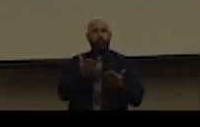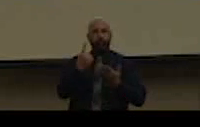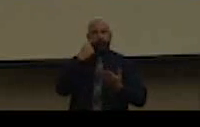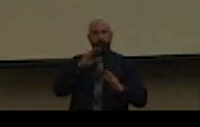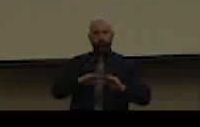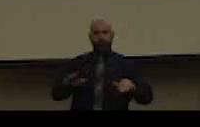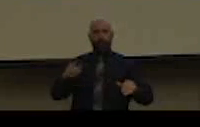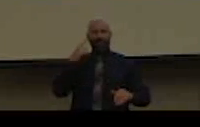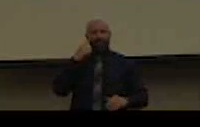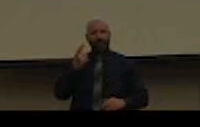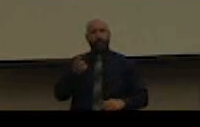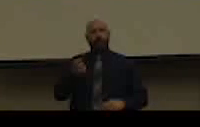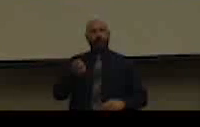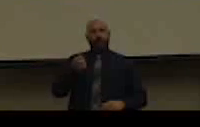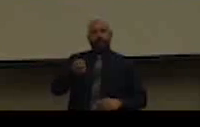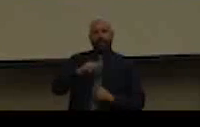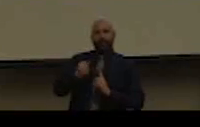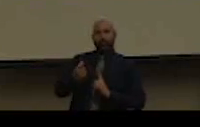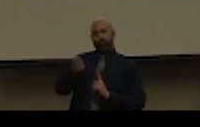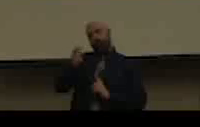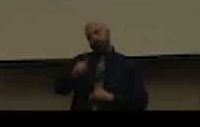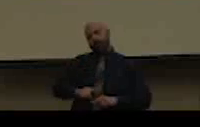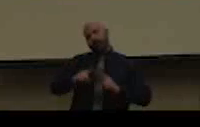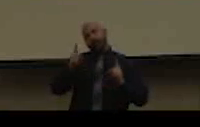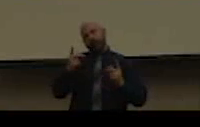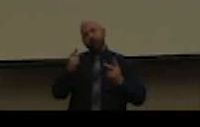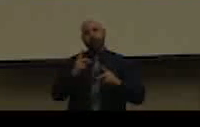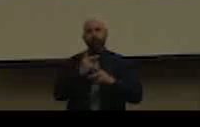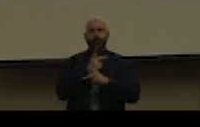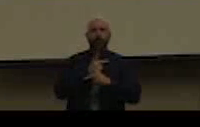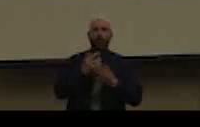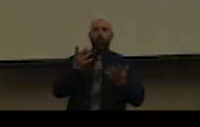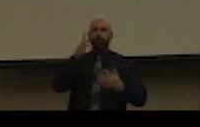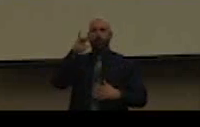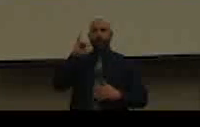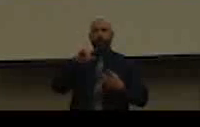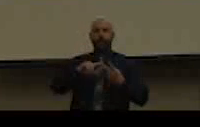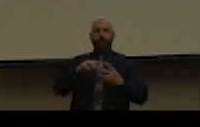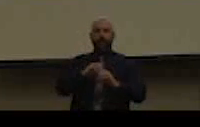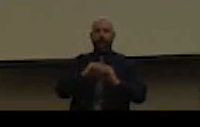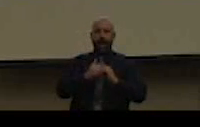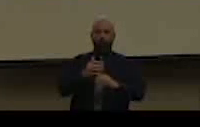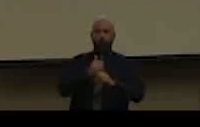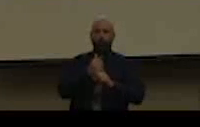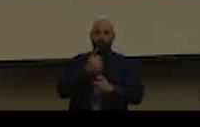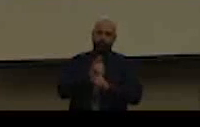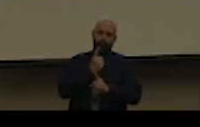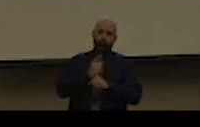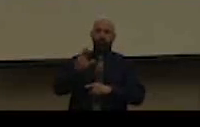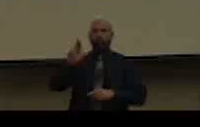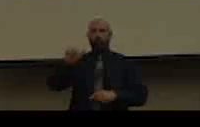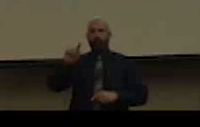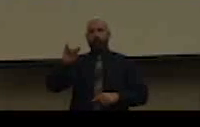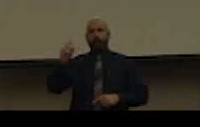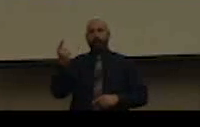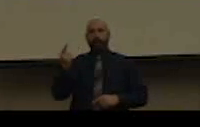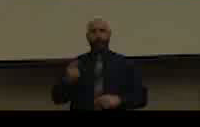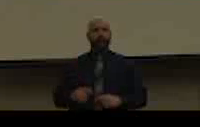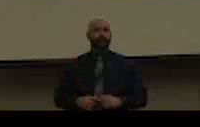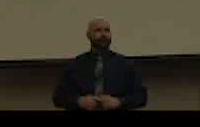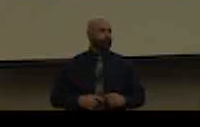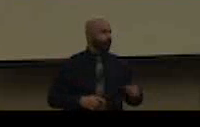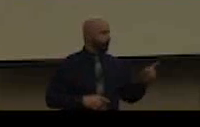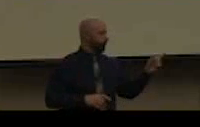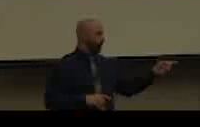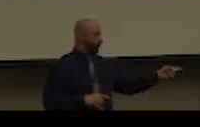out what does that look like and how do you get that right. Do you think that's within the scope of this commission to look at, or is